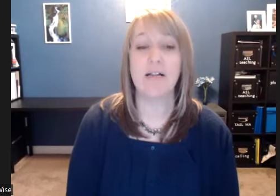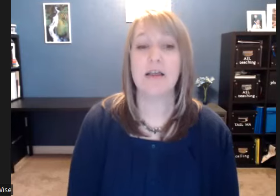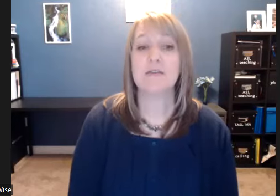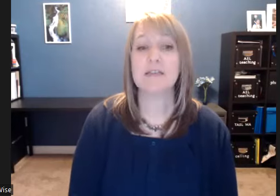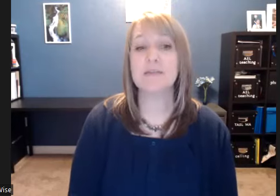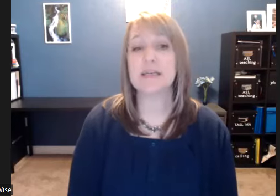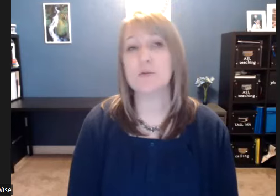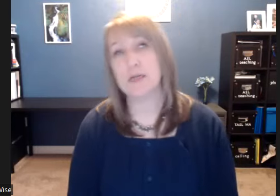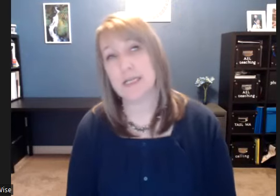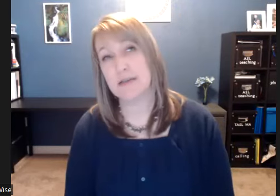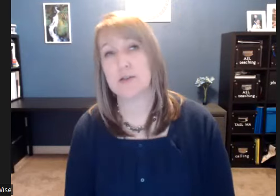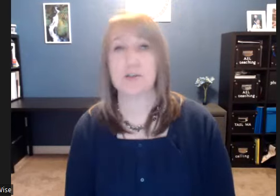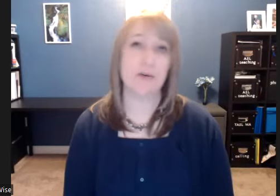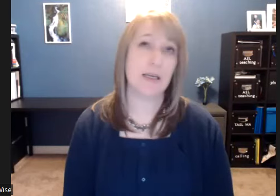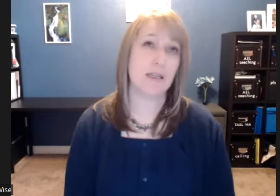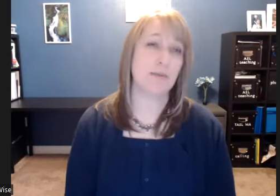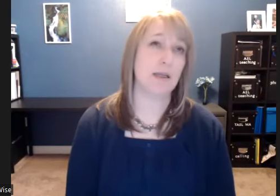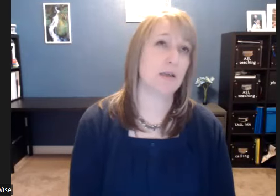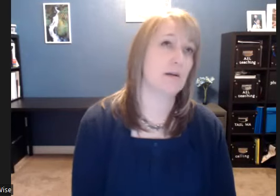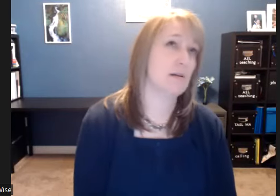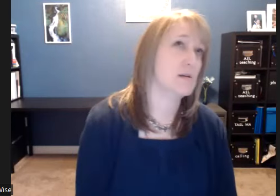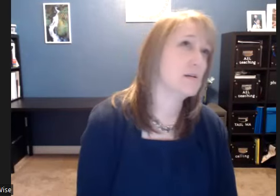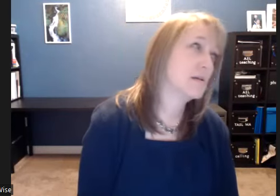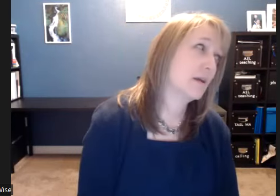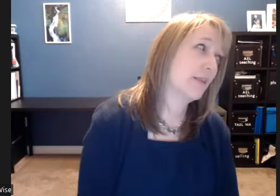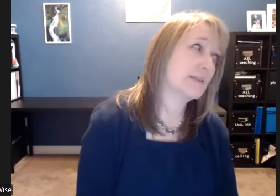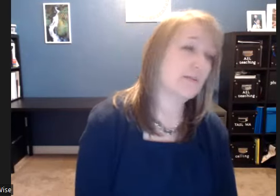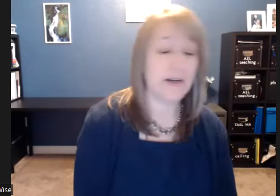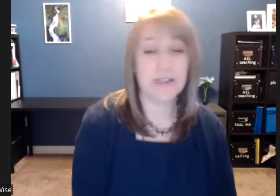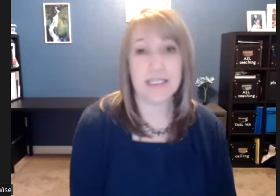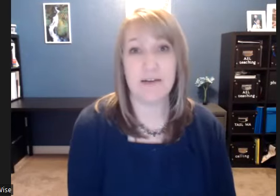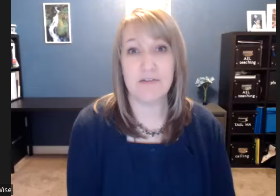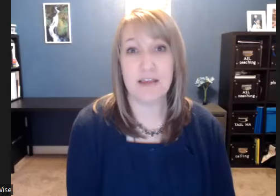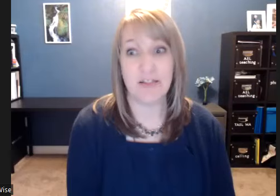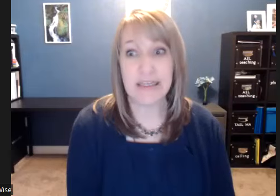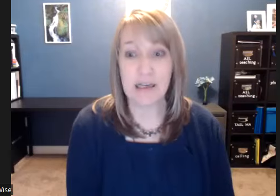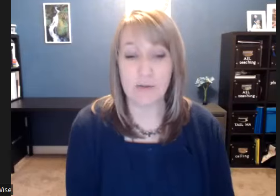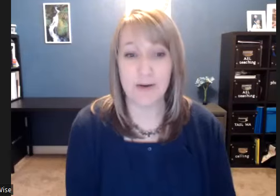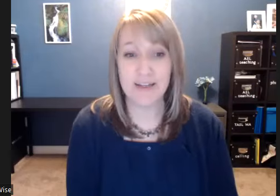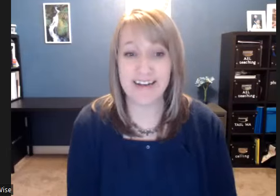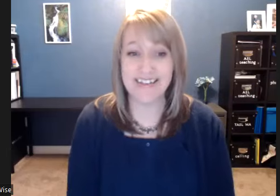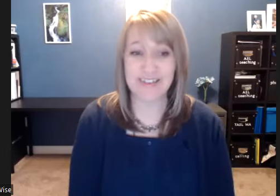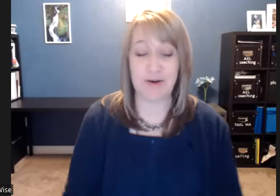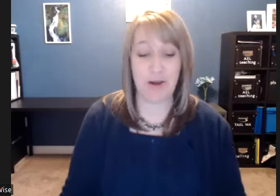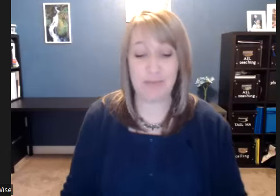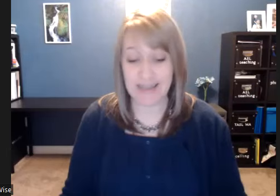Yell. This could be signed one-handed or two-handed, depending on the severity of the yelling, how loud it is or how big it